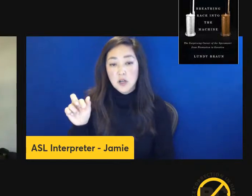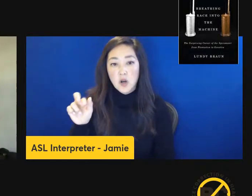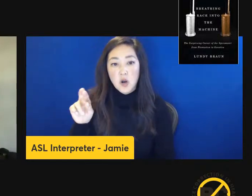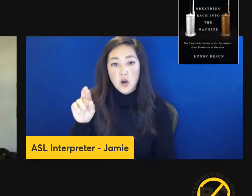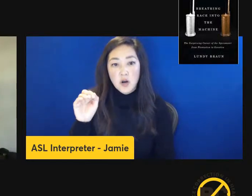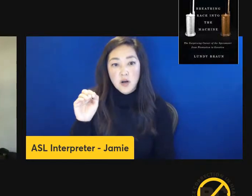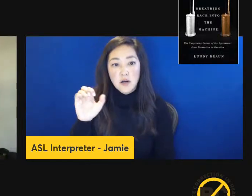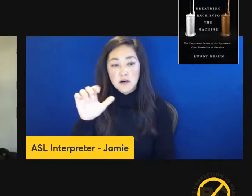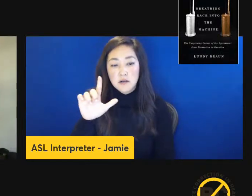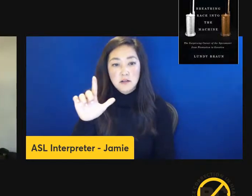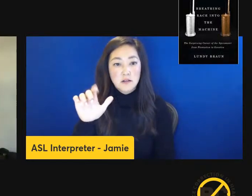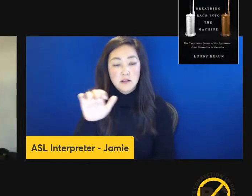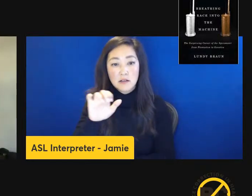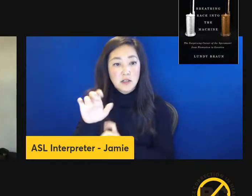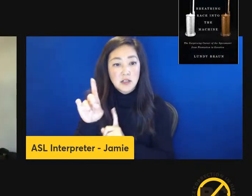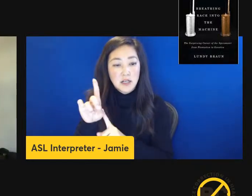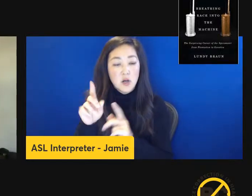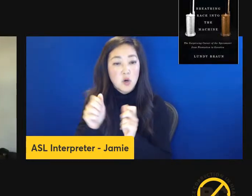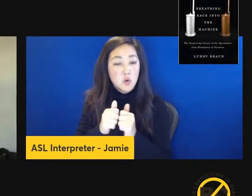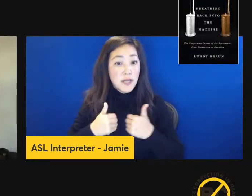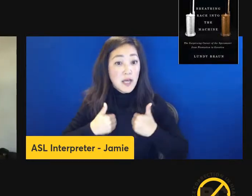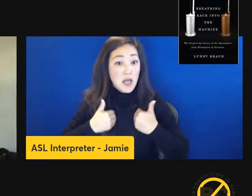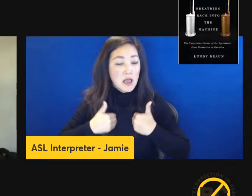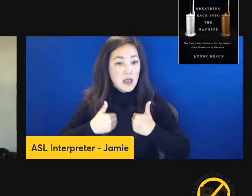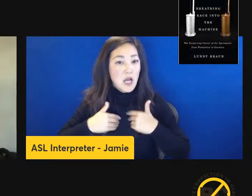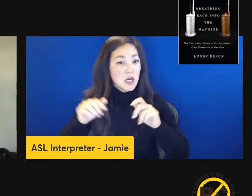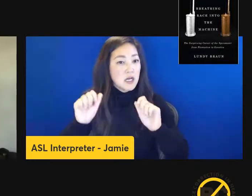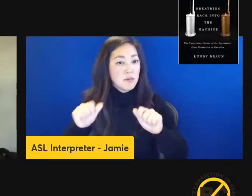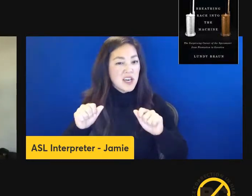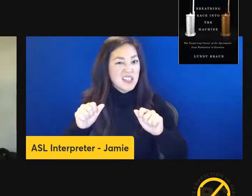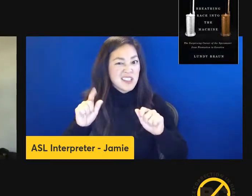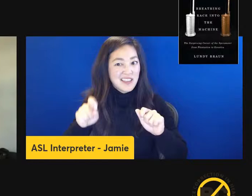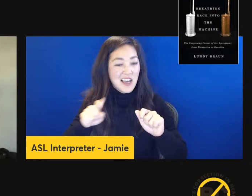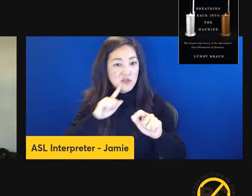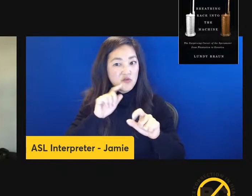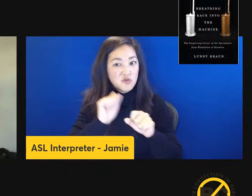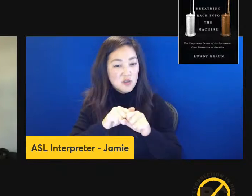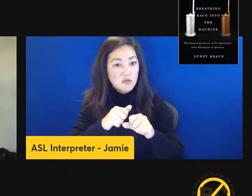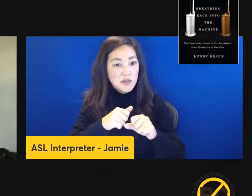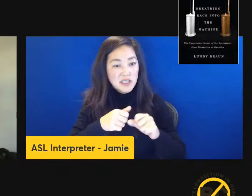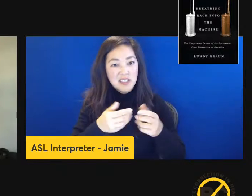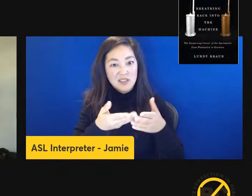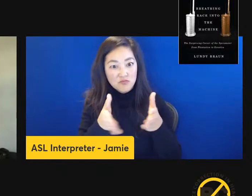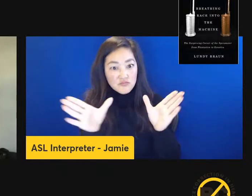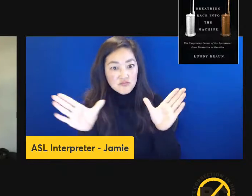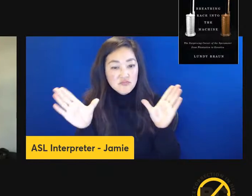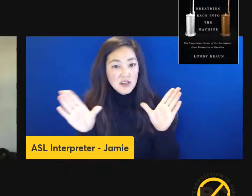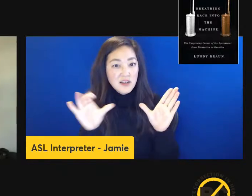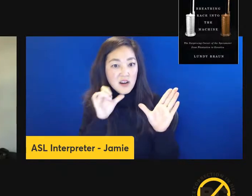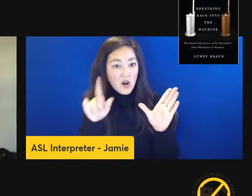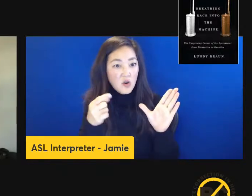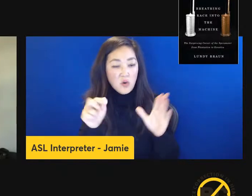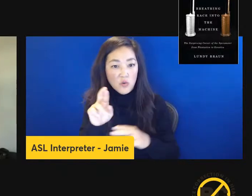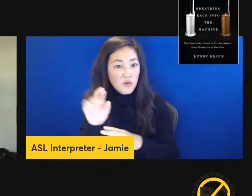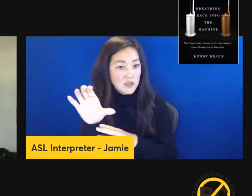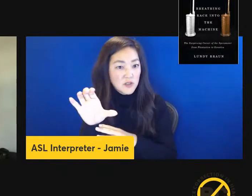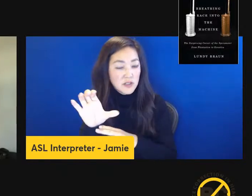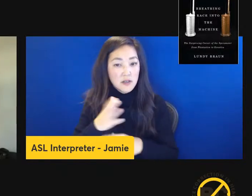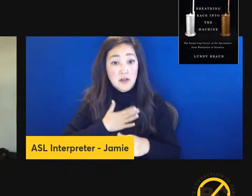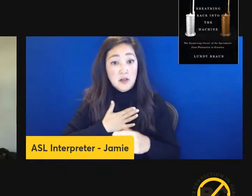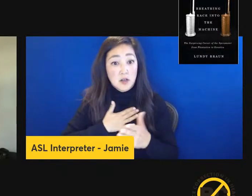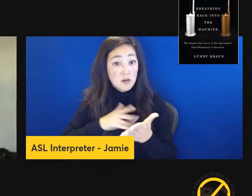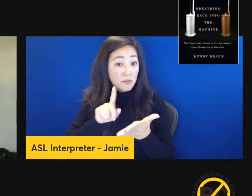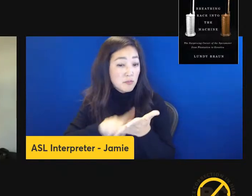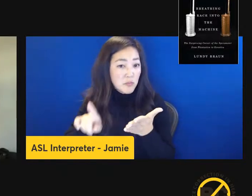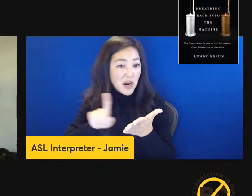racialization of lung capacity is much broader than just race correction. My research has been